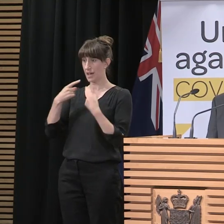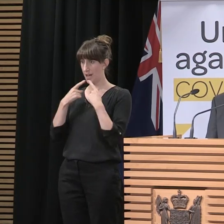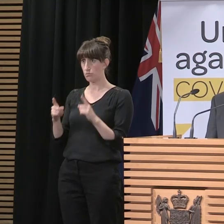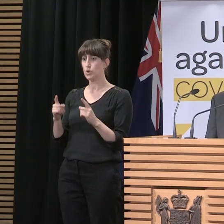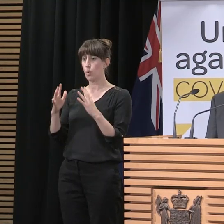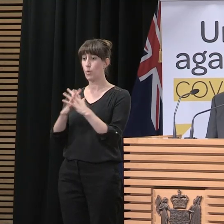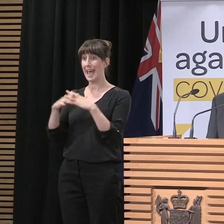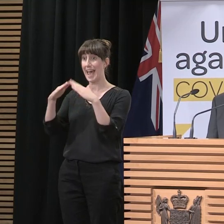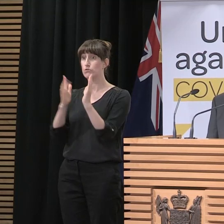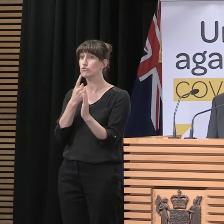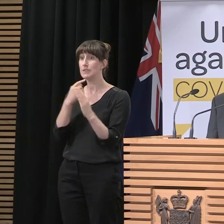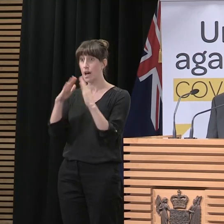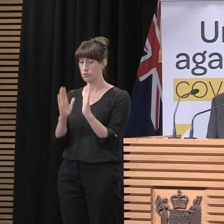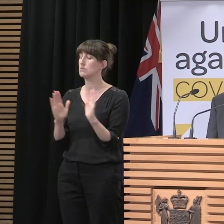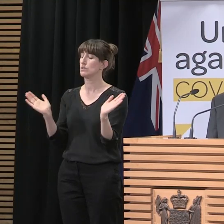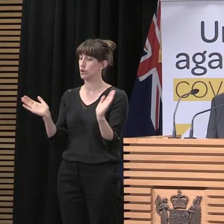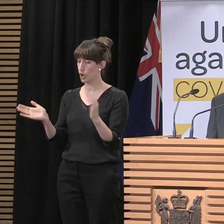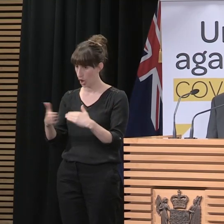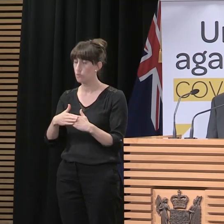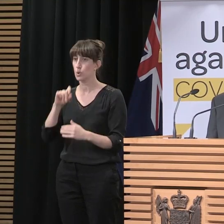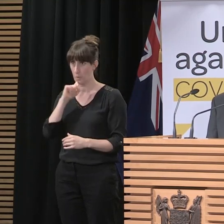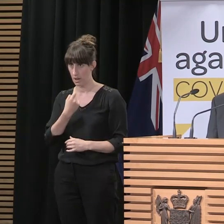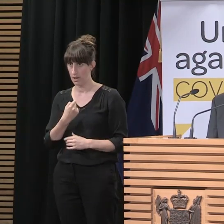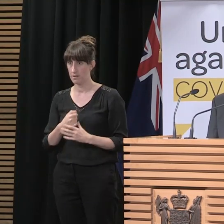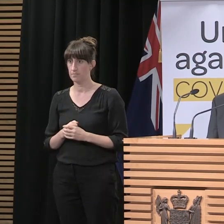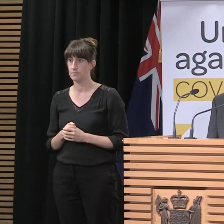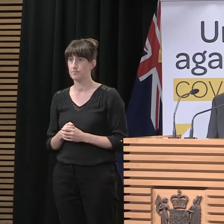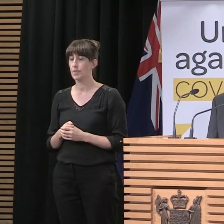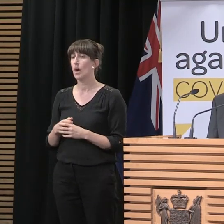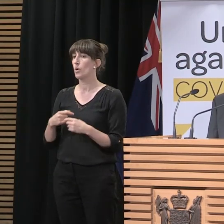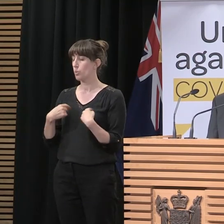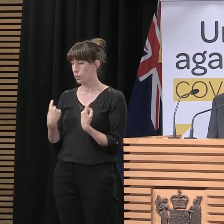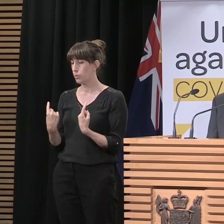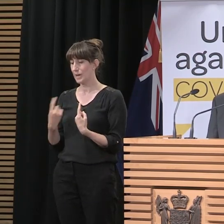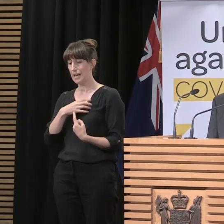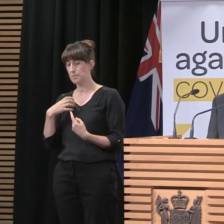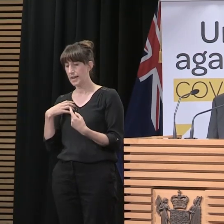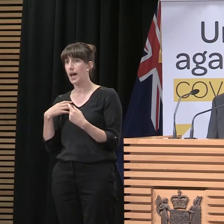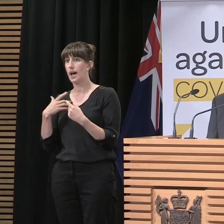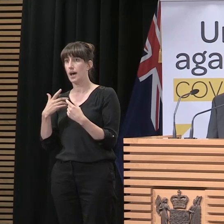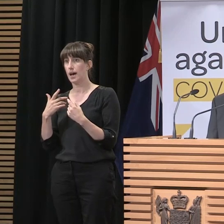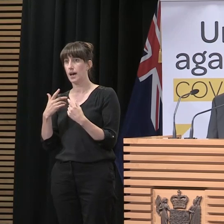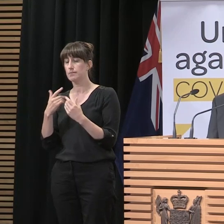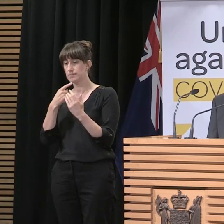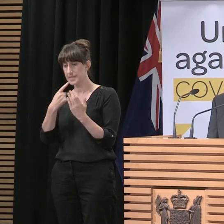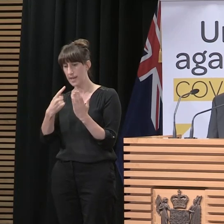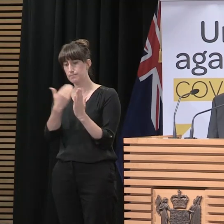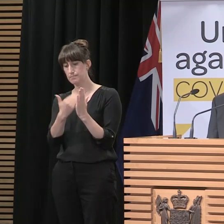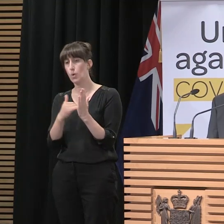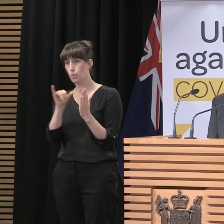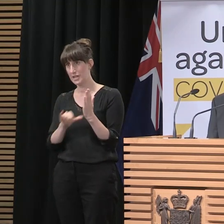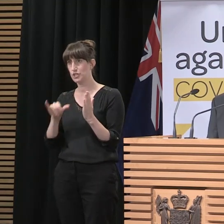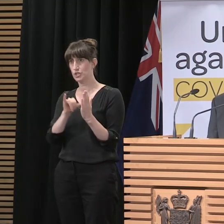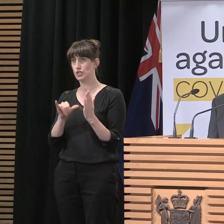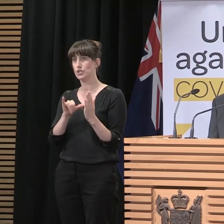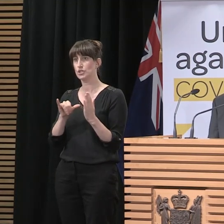those firms that will be required or allowed to remain open. I would caution firms from leaping to judgments about what